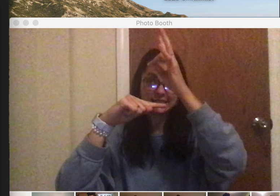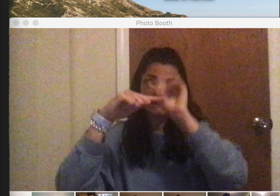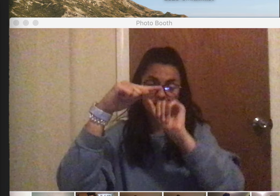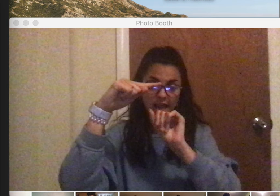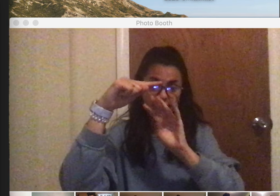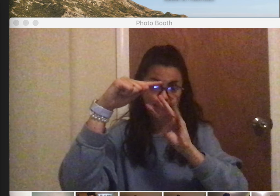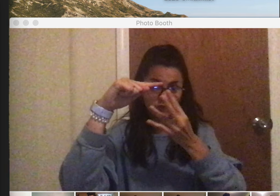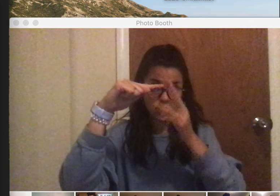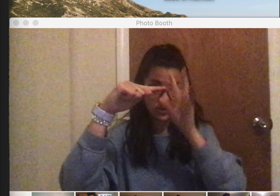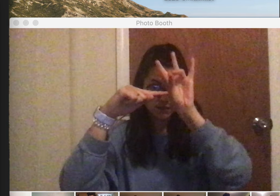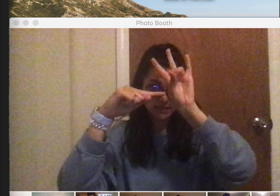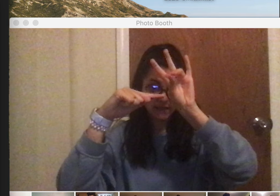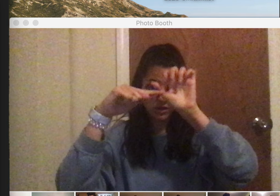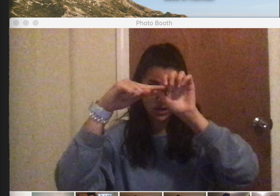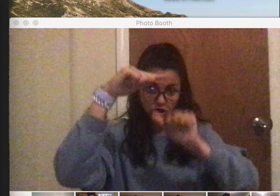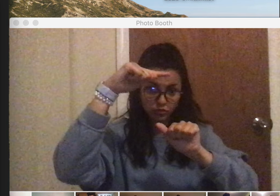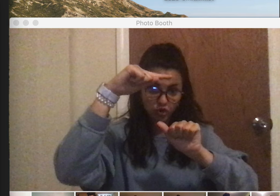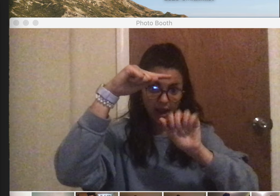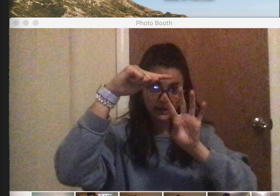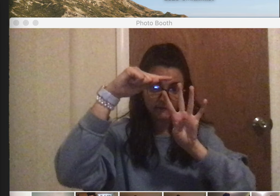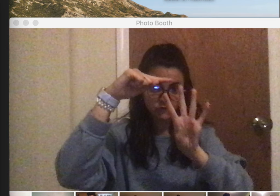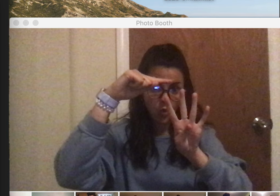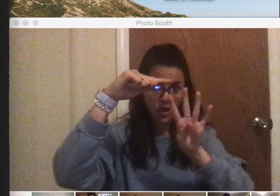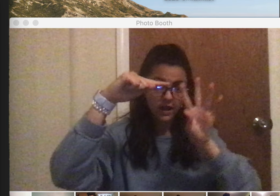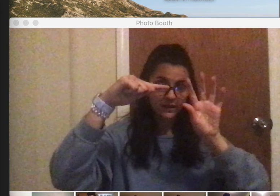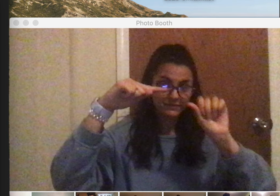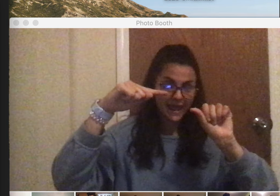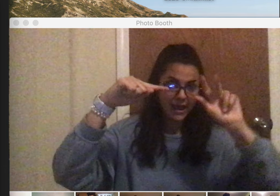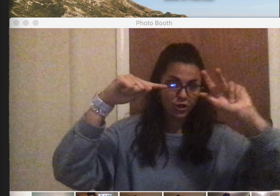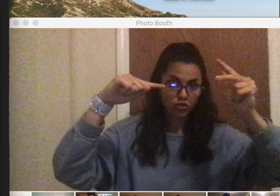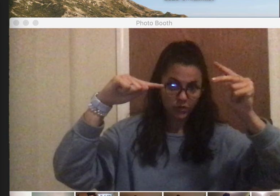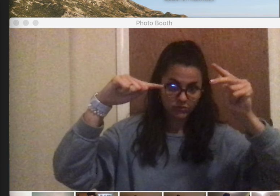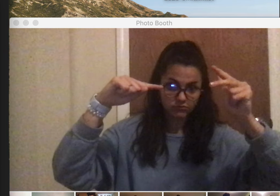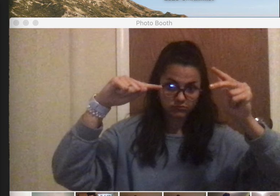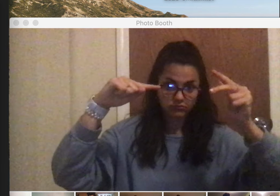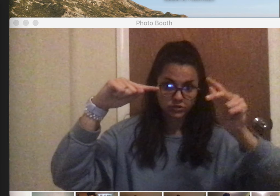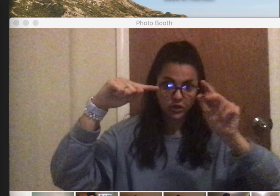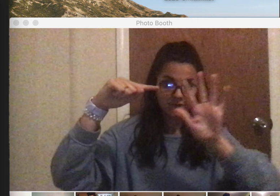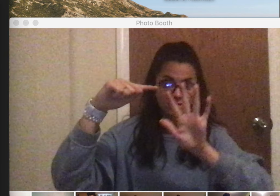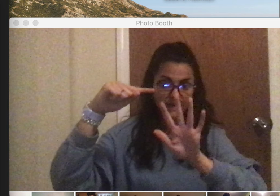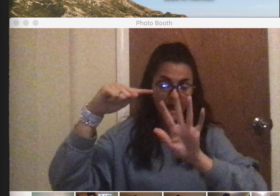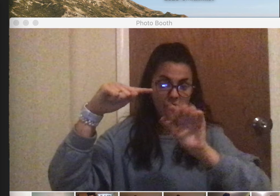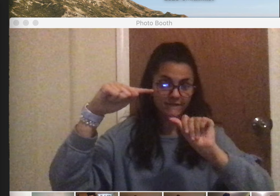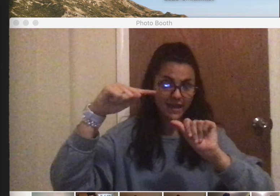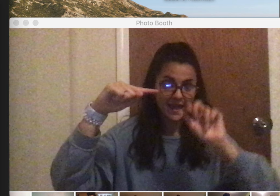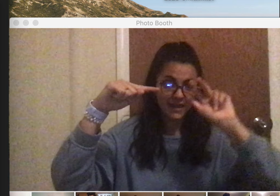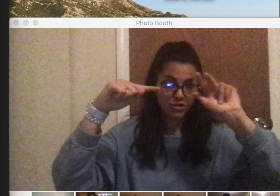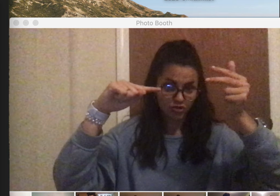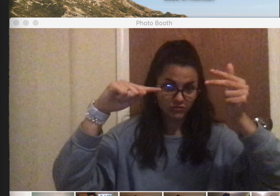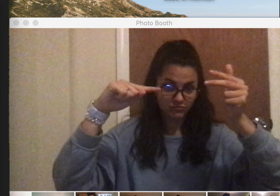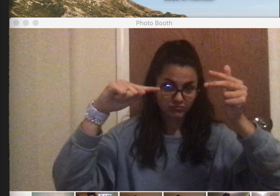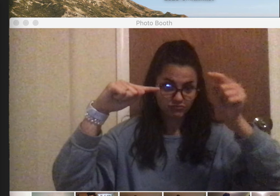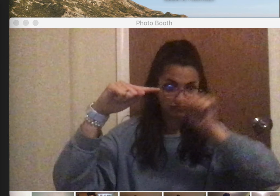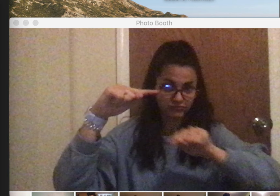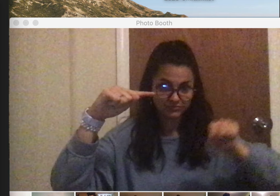minus 4. And here we did 10, divided by 2. So we're going to get a to the 3rd.